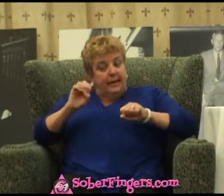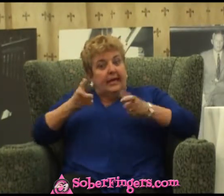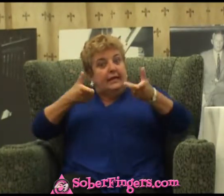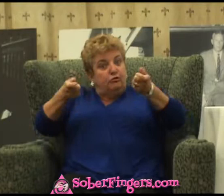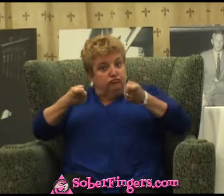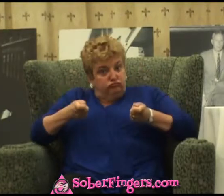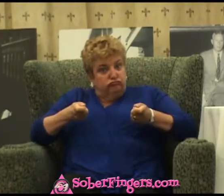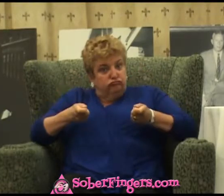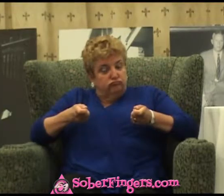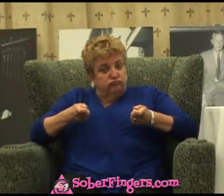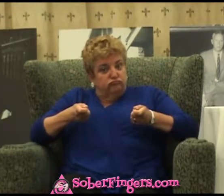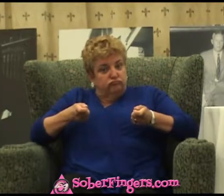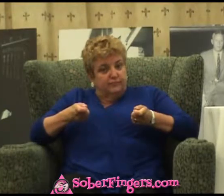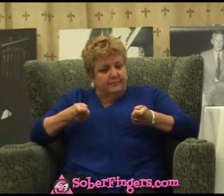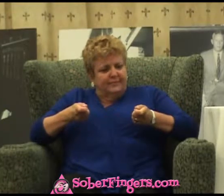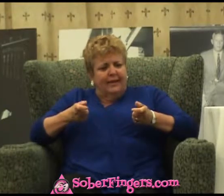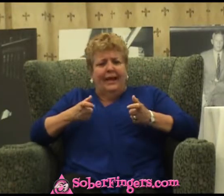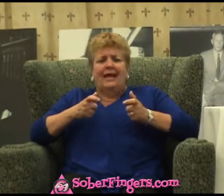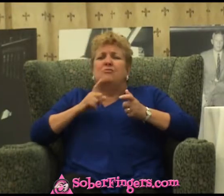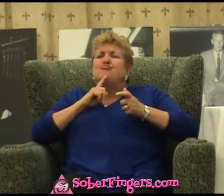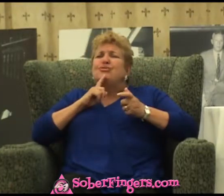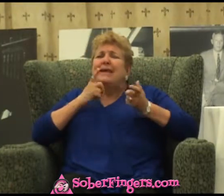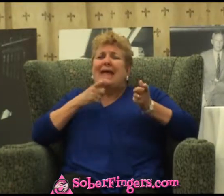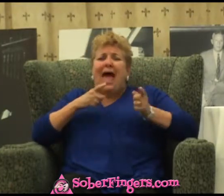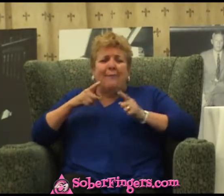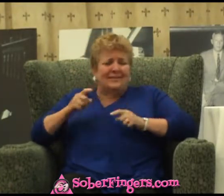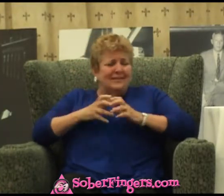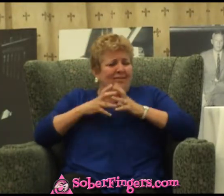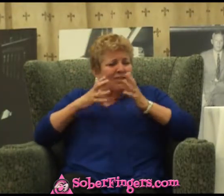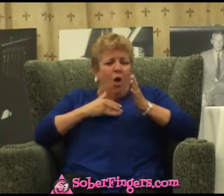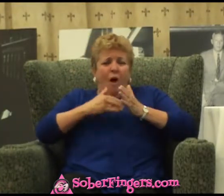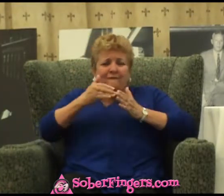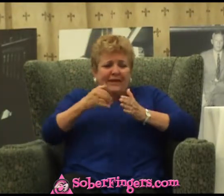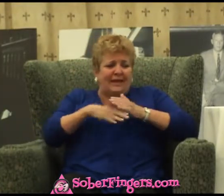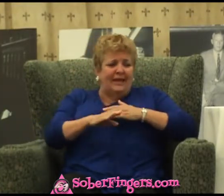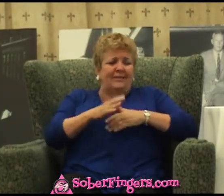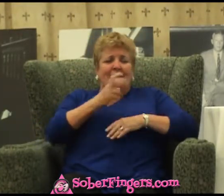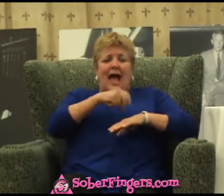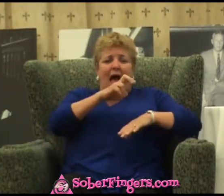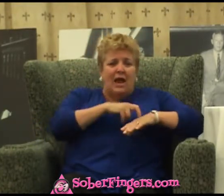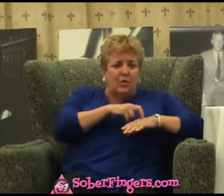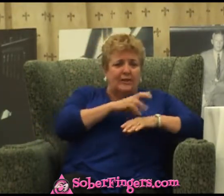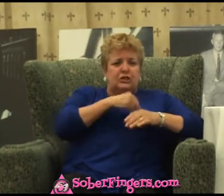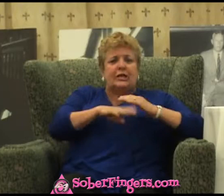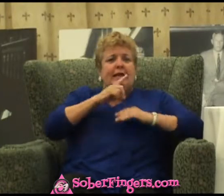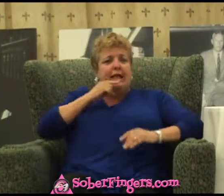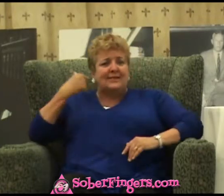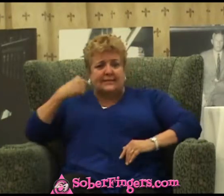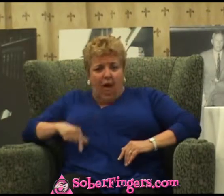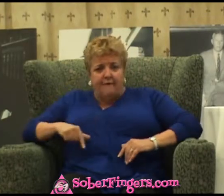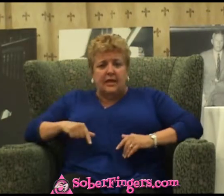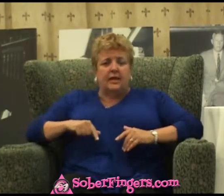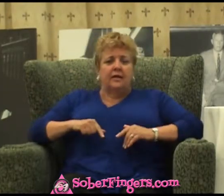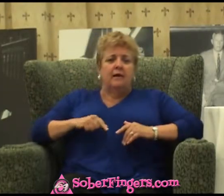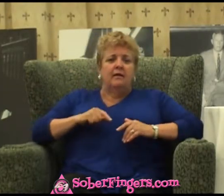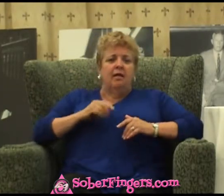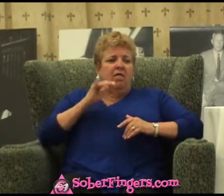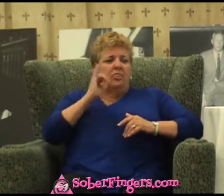big in the Irish, it's big in the Slavic. All your people have a lot of this tendency. And if one of